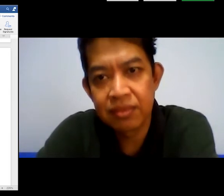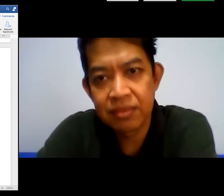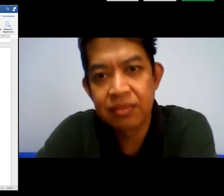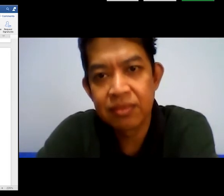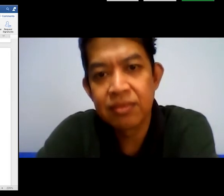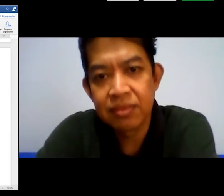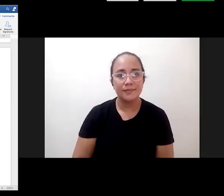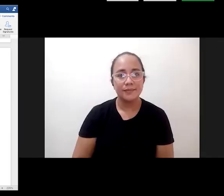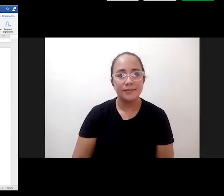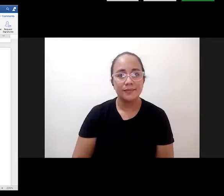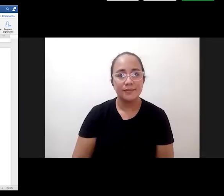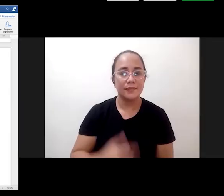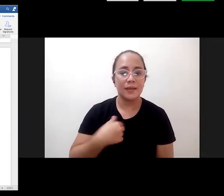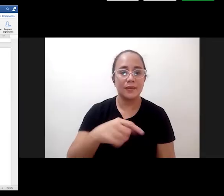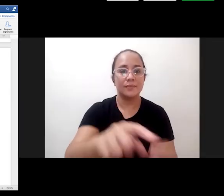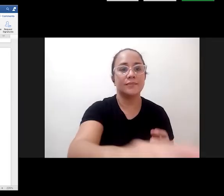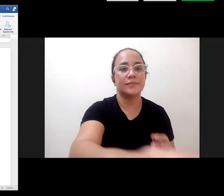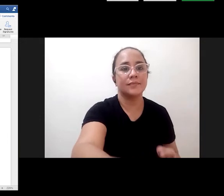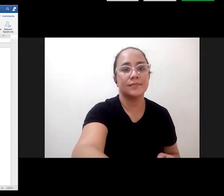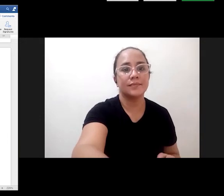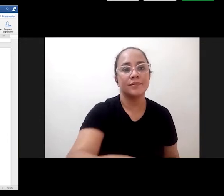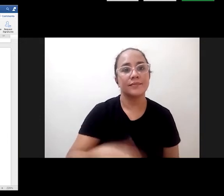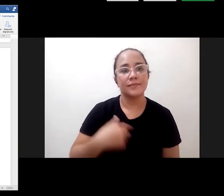Sorry, spotlight back to Ember.